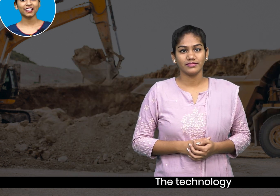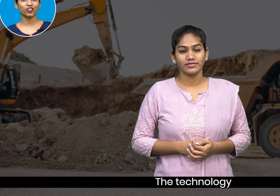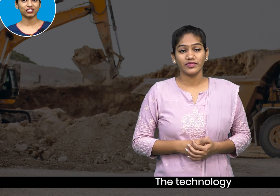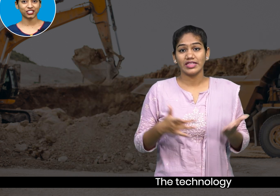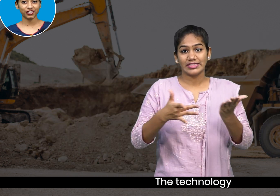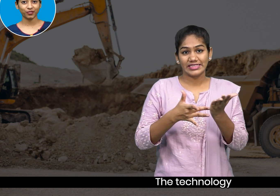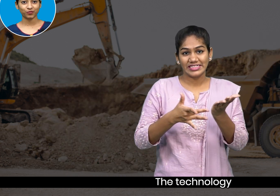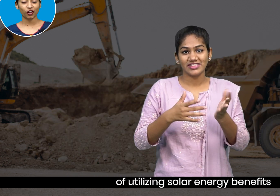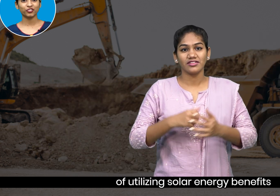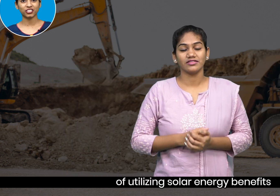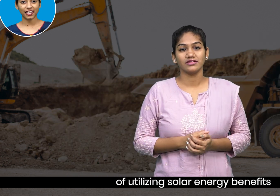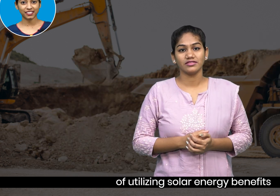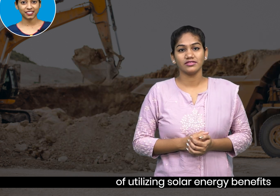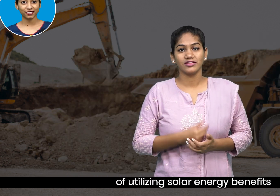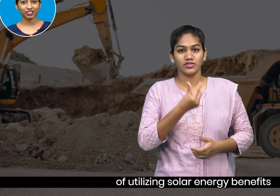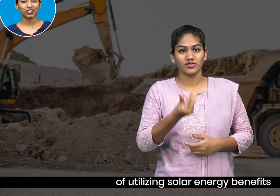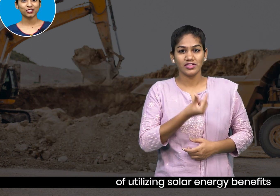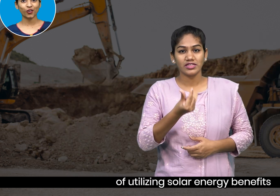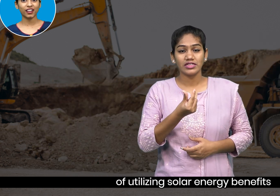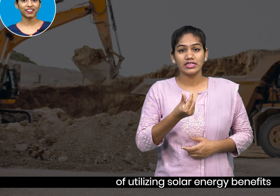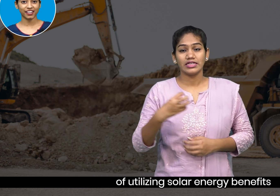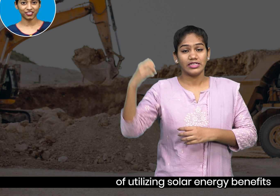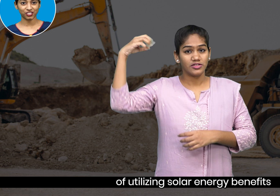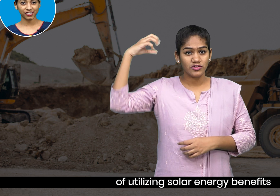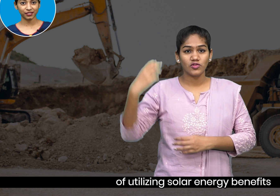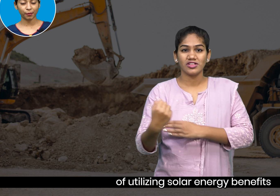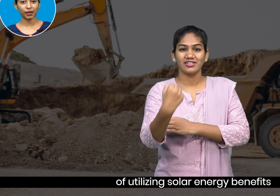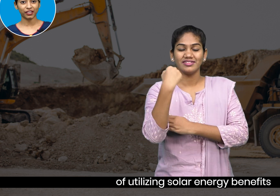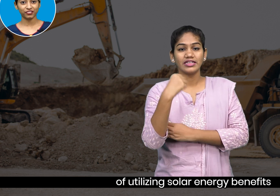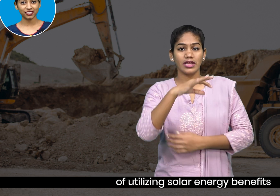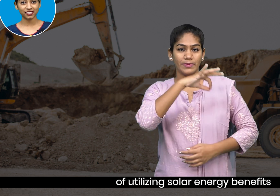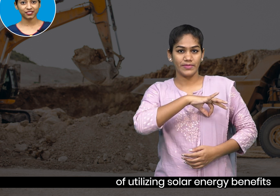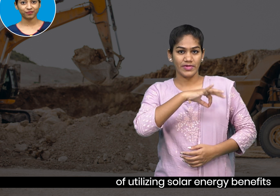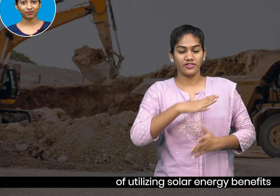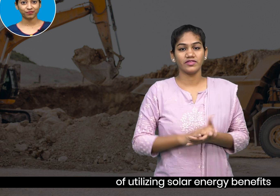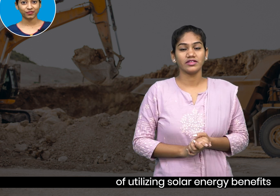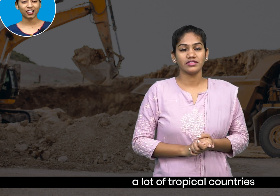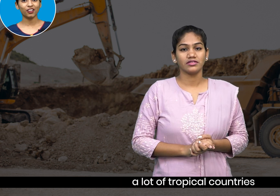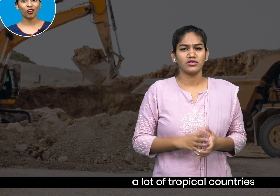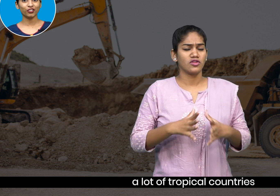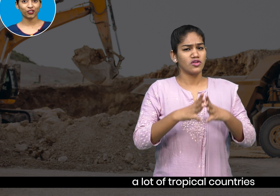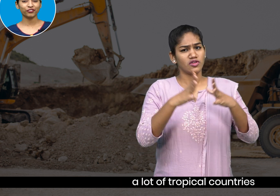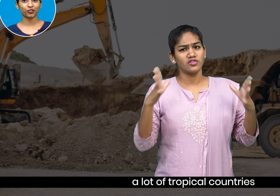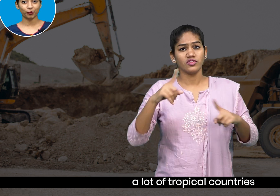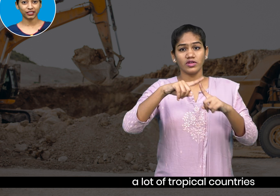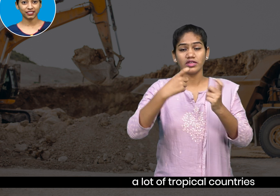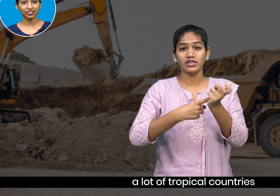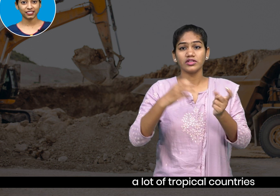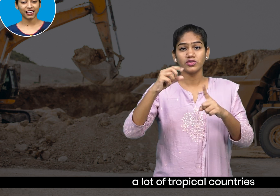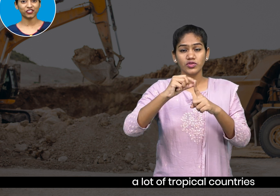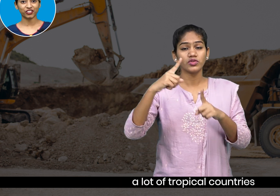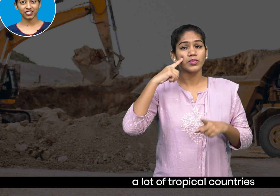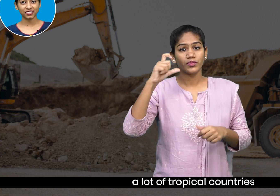The technology of utilizing solar energy benefits a lot of